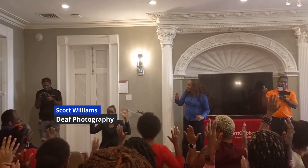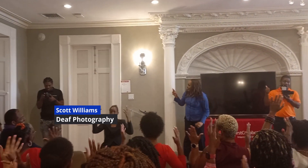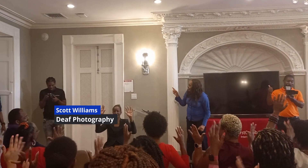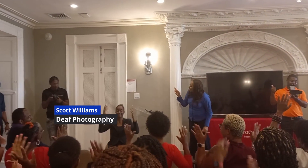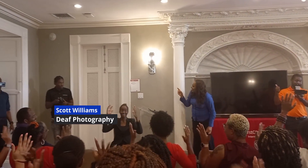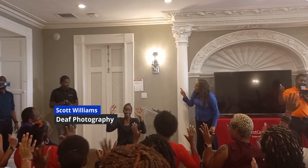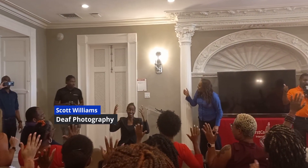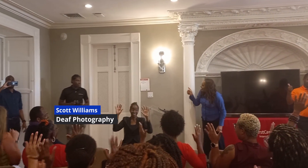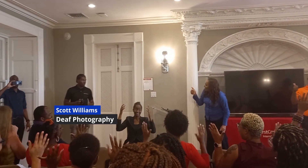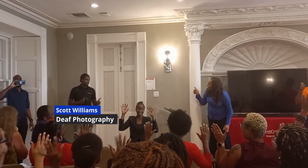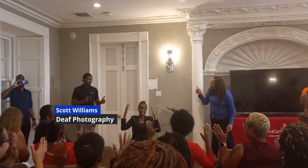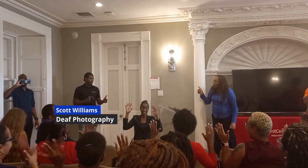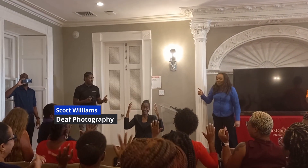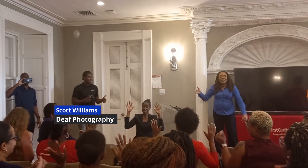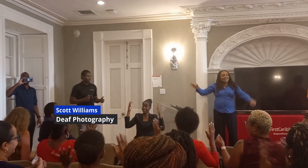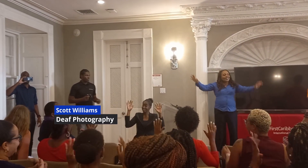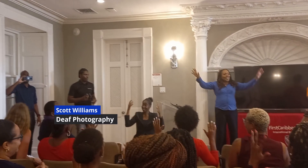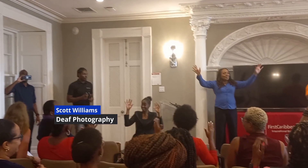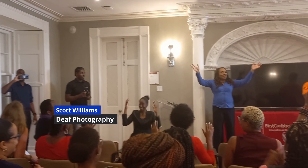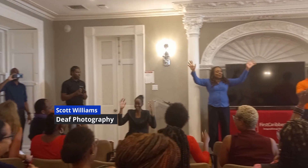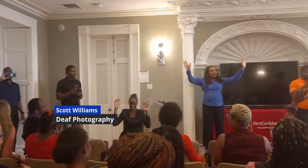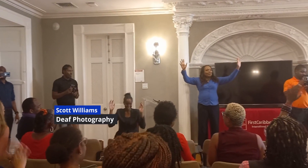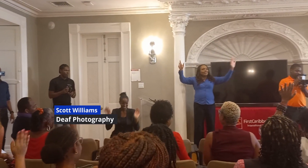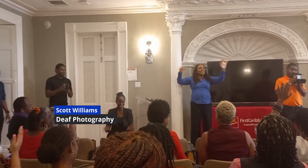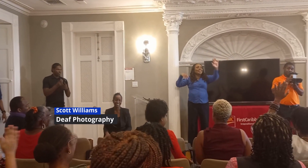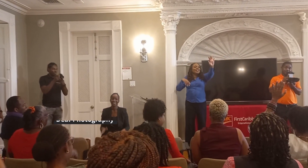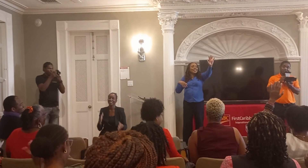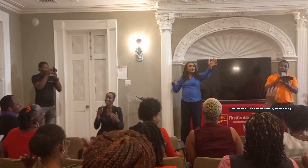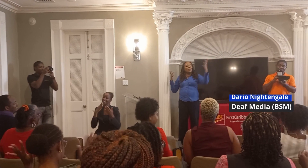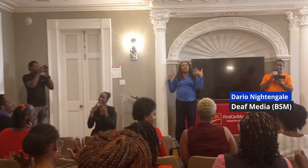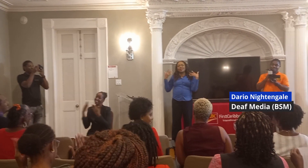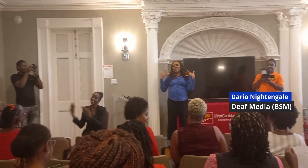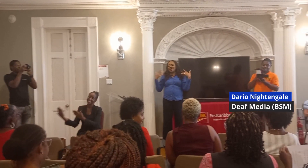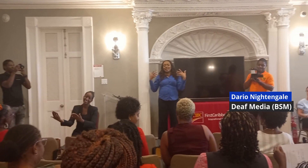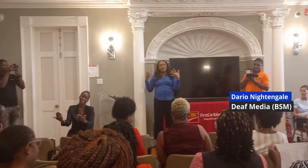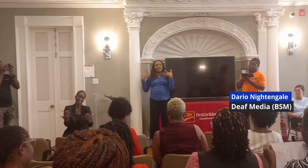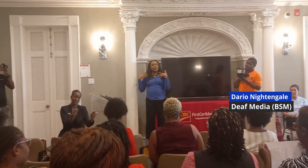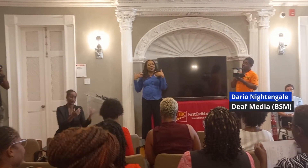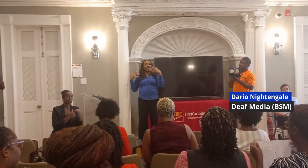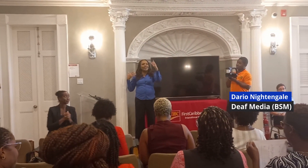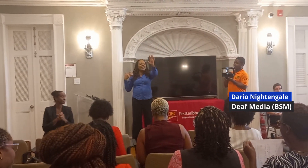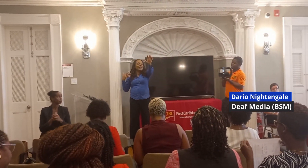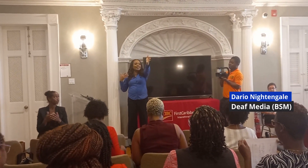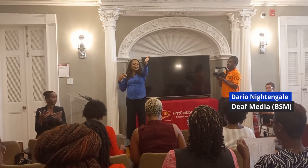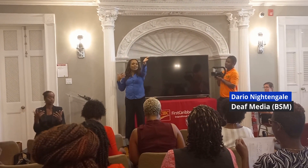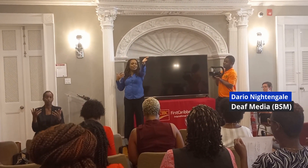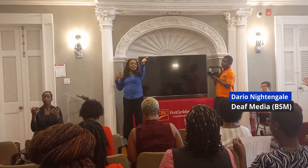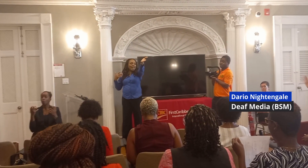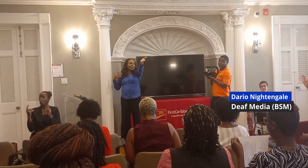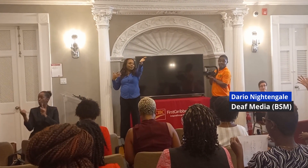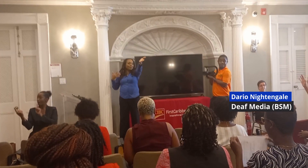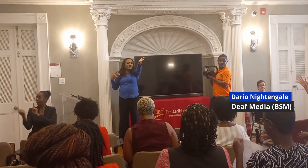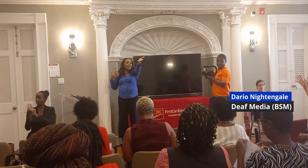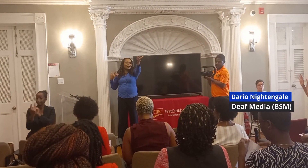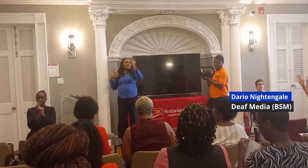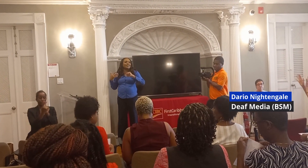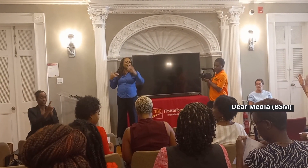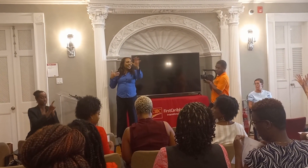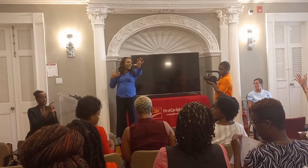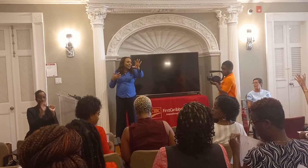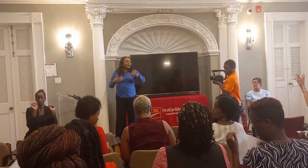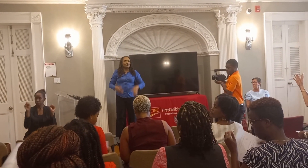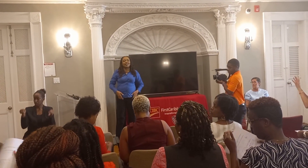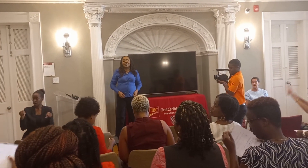You're done? You're done? Thank you, everybody. If you want to talk to any of us, we are here, and we can have some